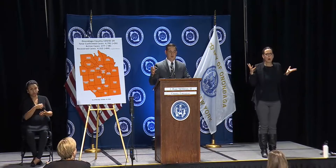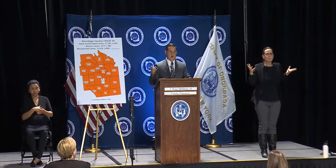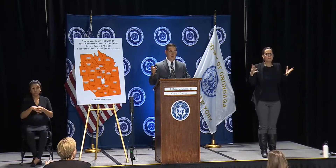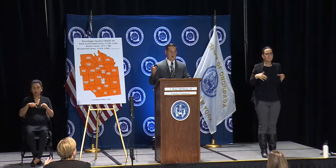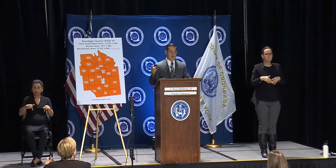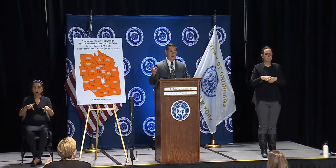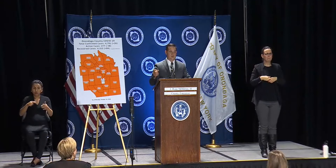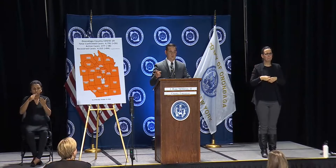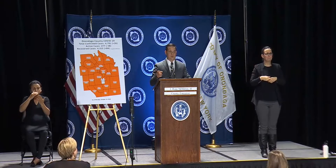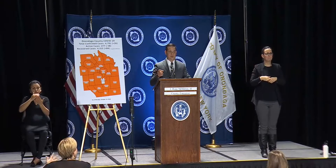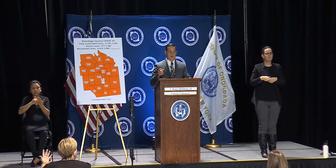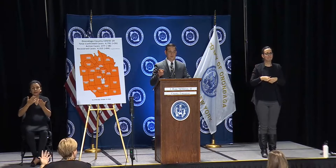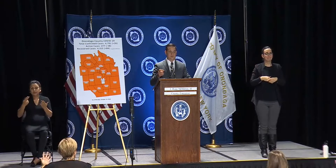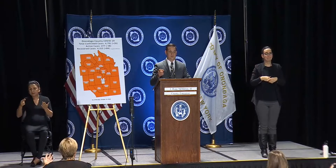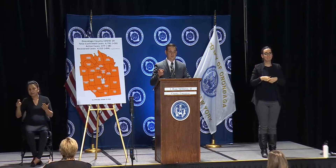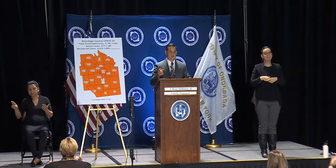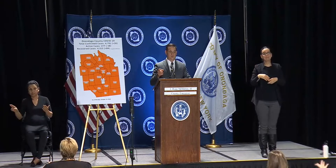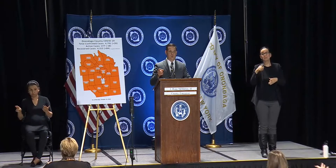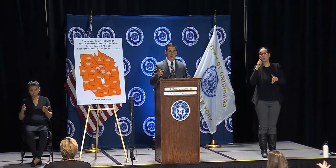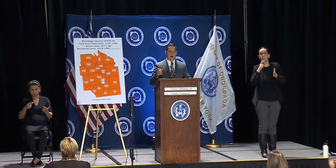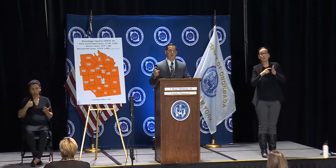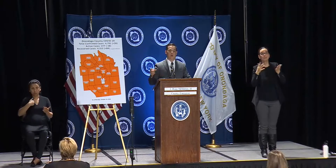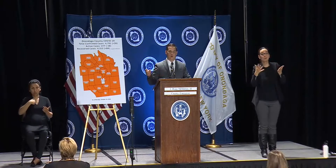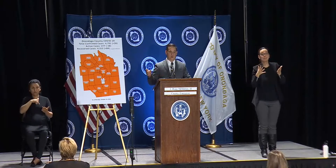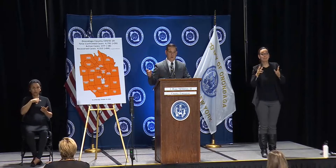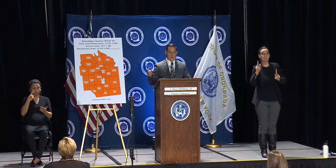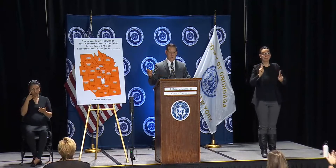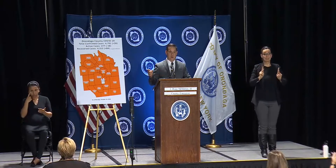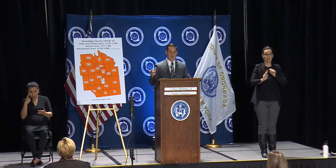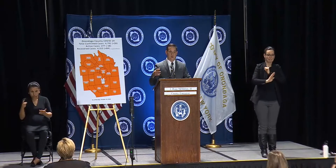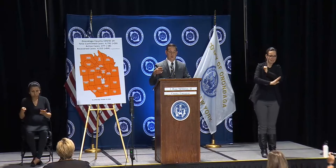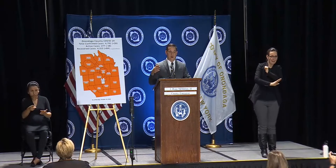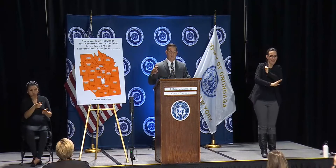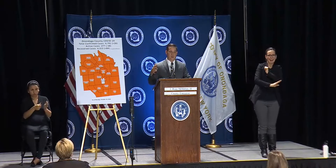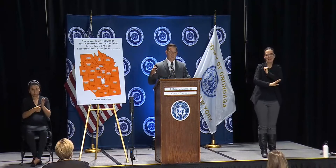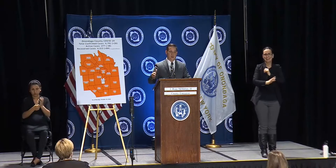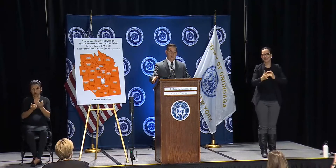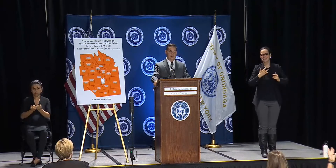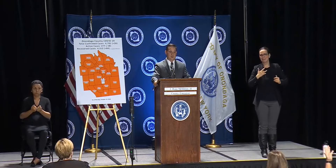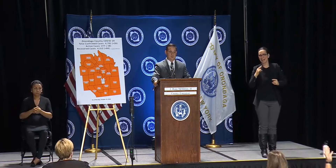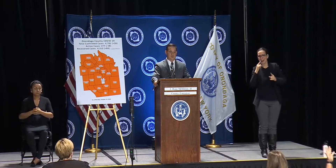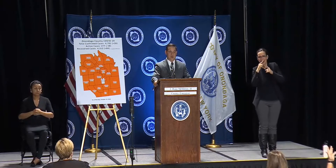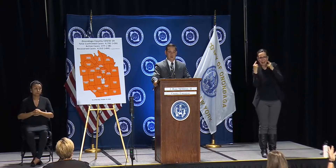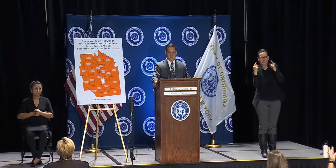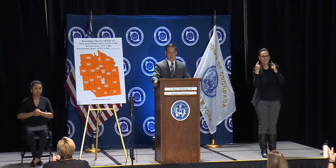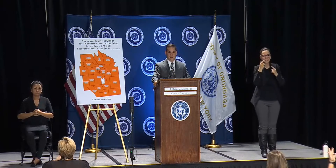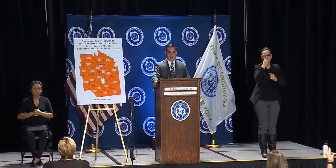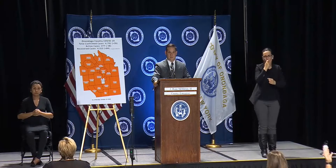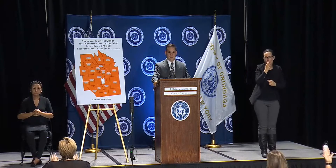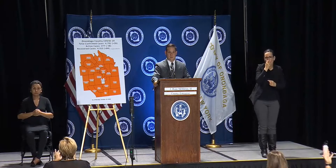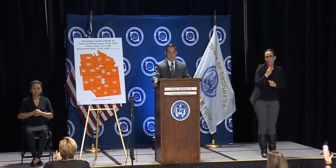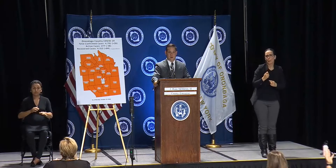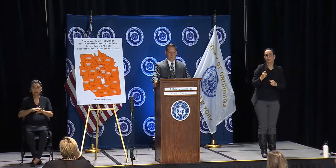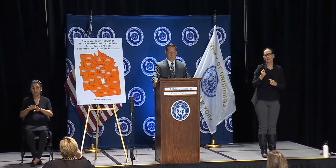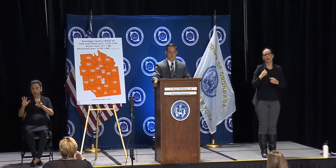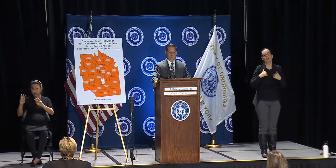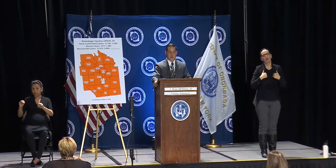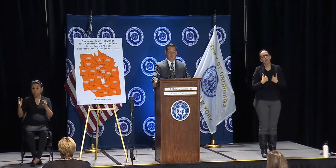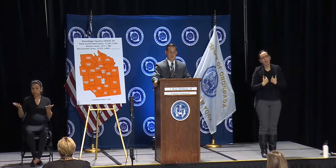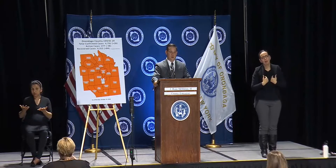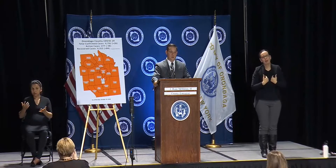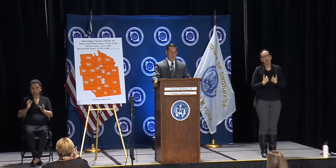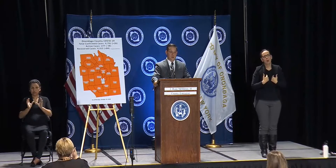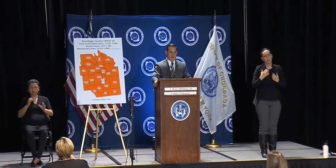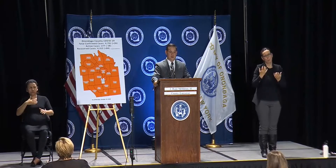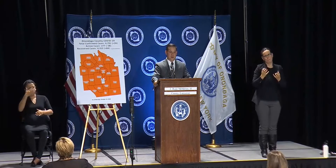sick, we need to rule out COVID right away, and we know how the challenges that this virus can